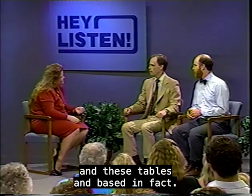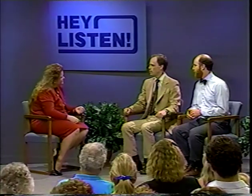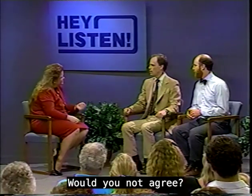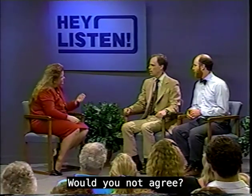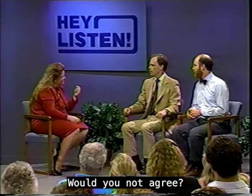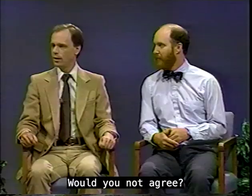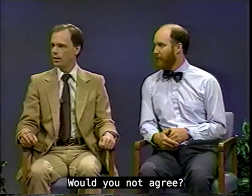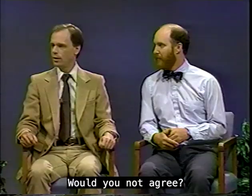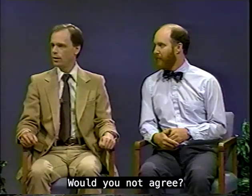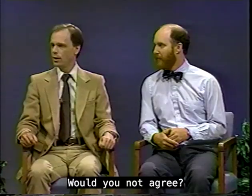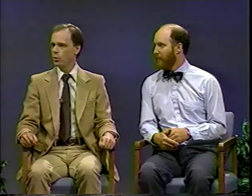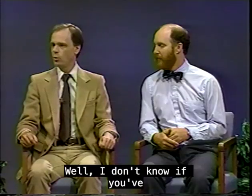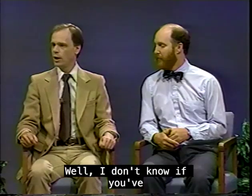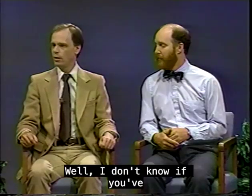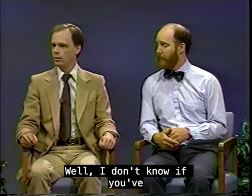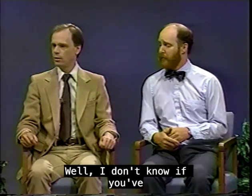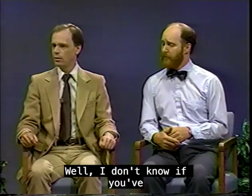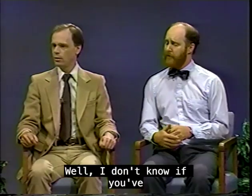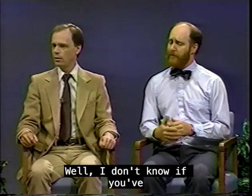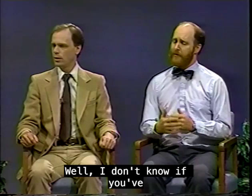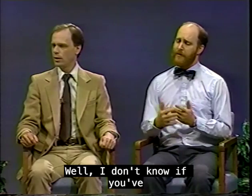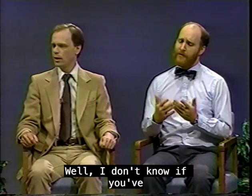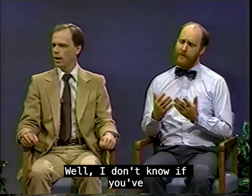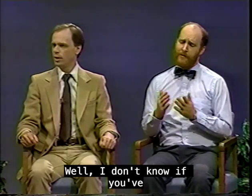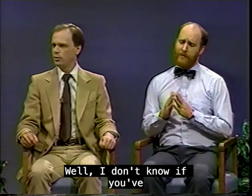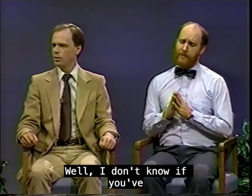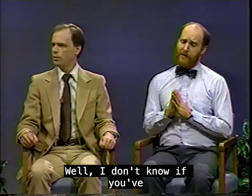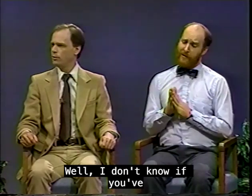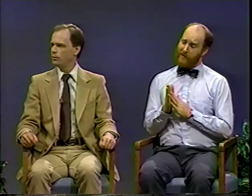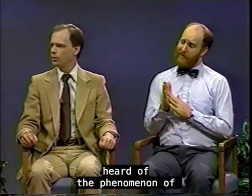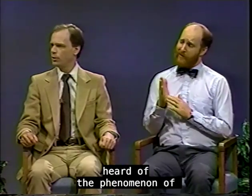in fact. Would you not agree? Well,